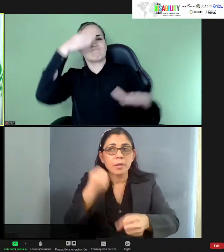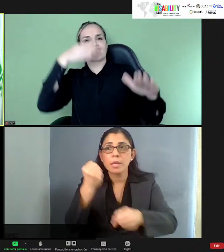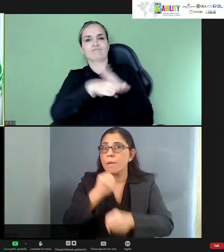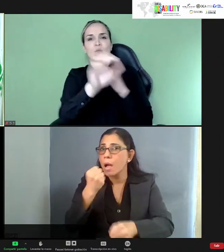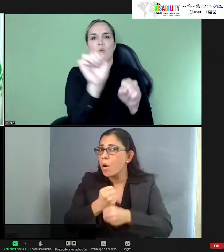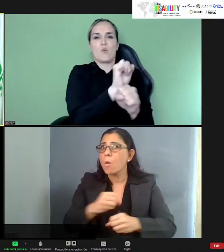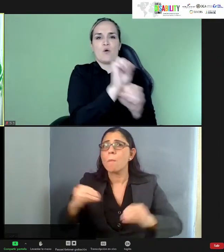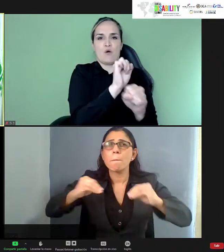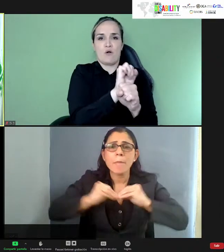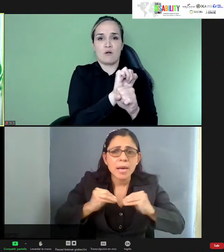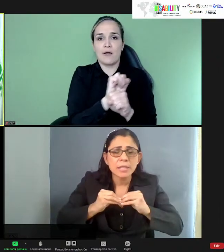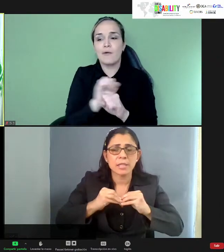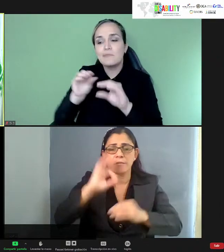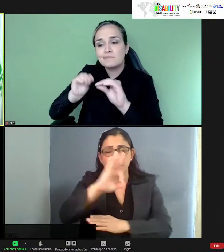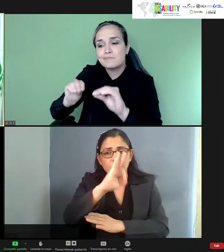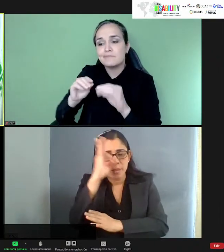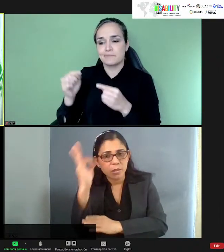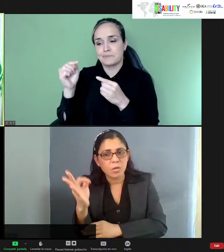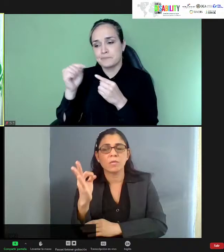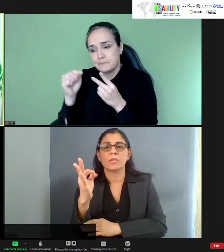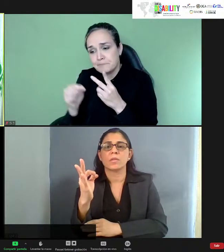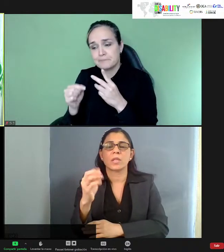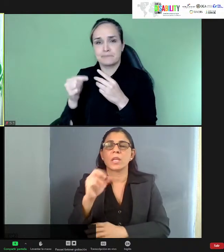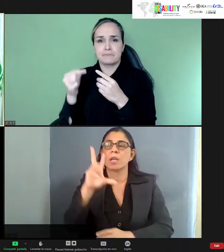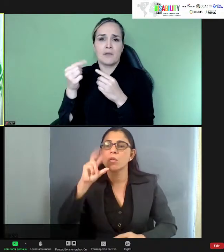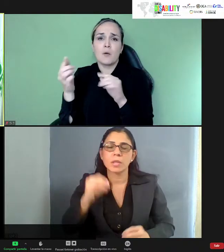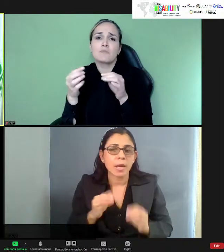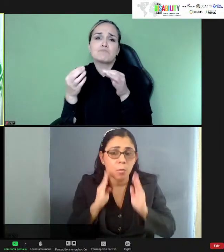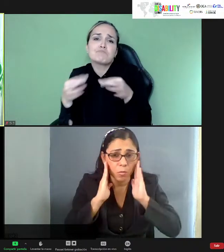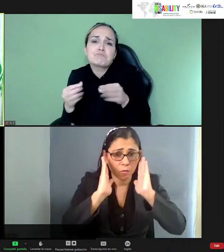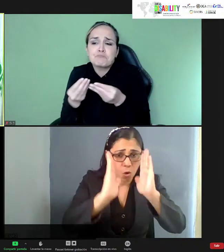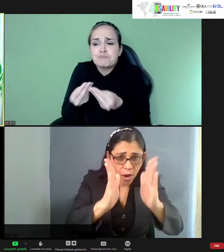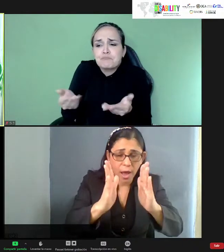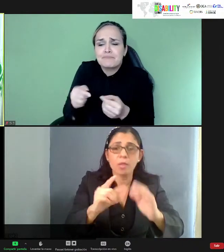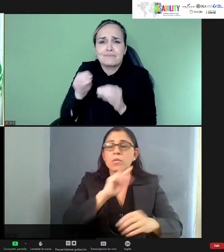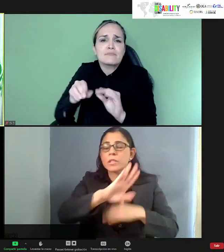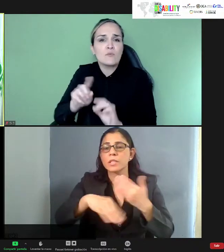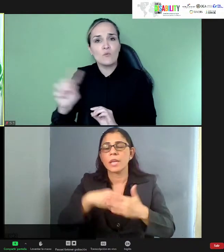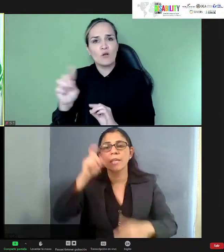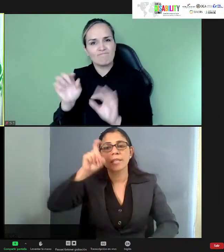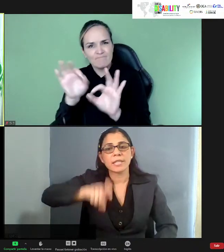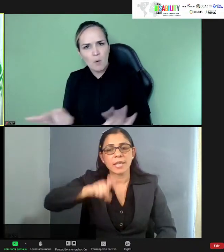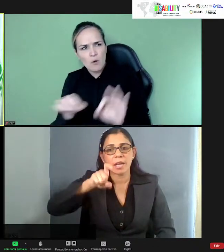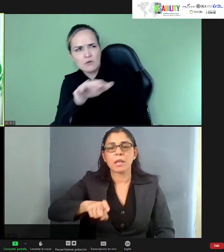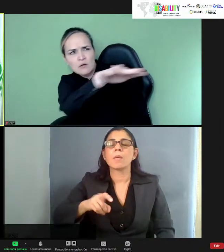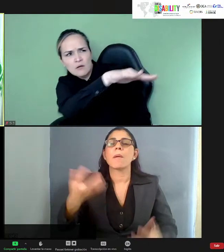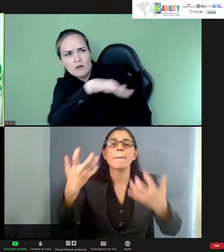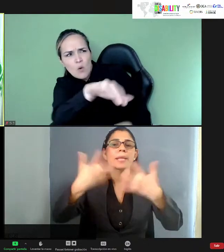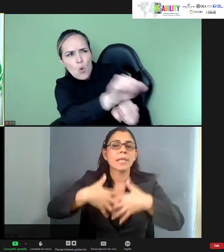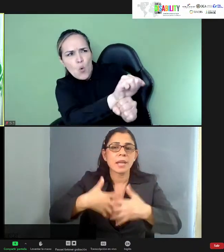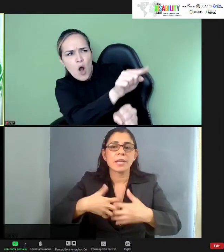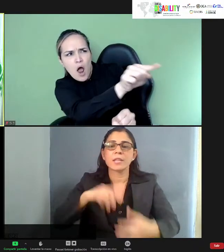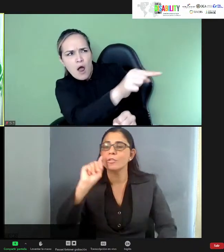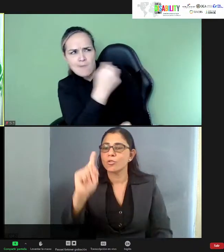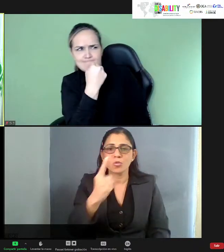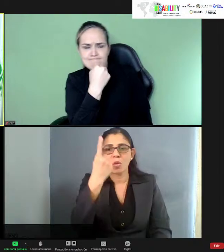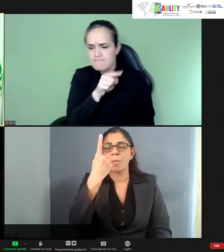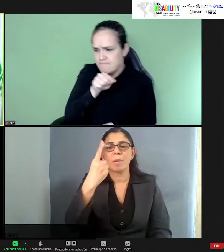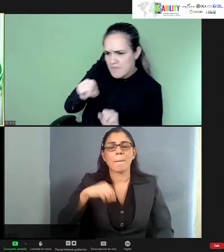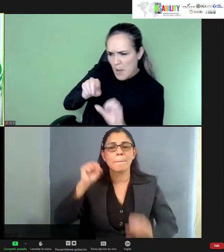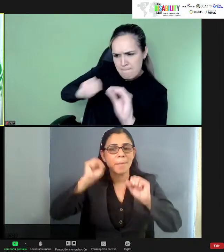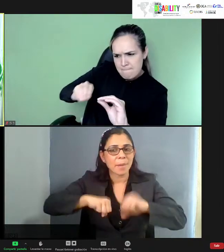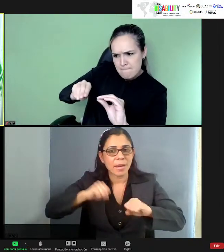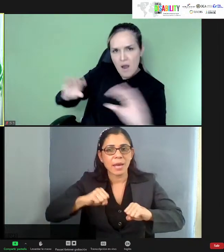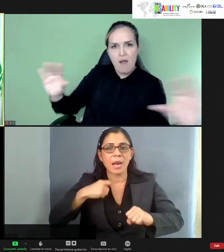jobs for accessing the labor market and so this is addressed to the